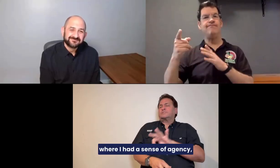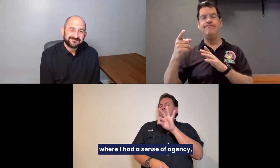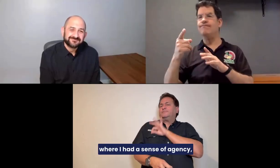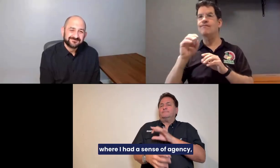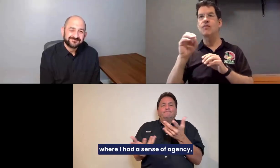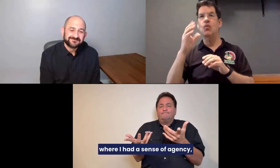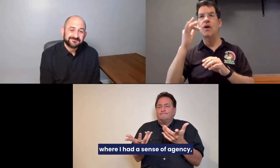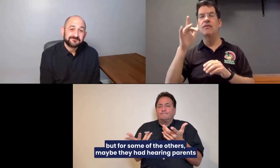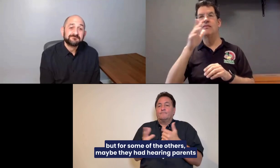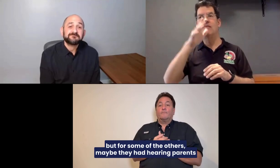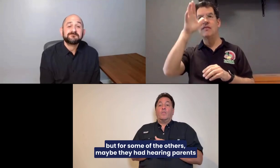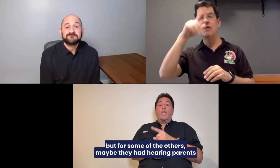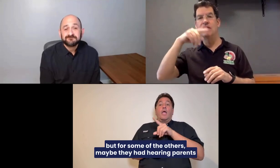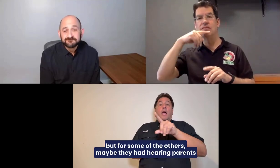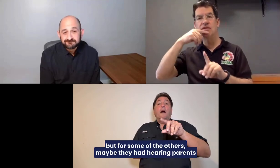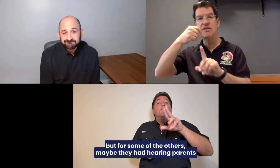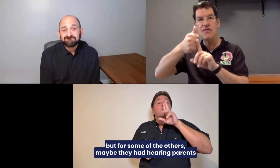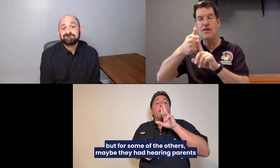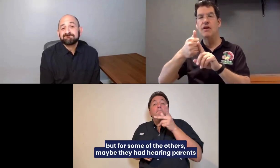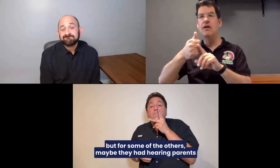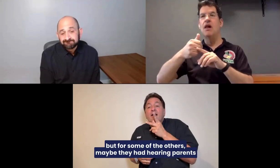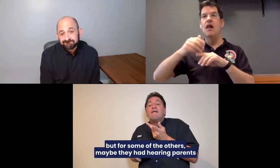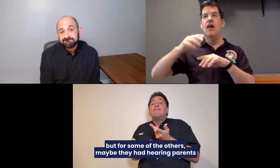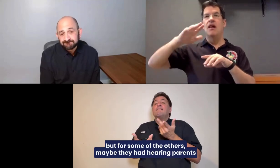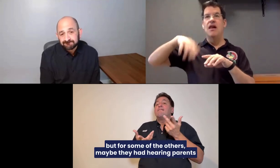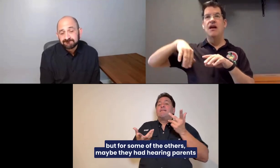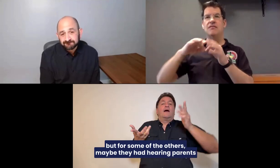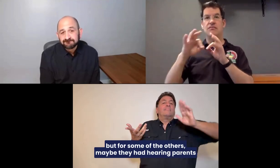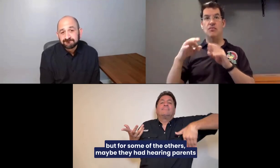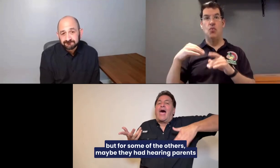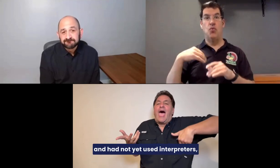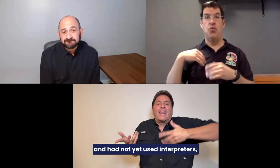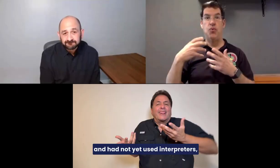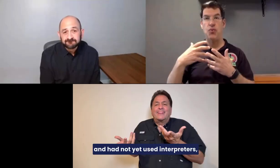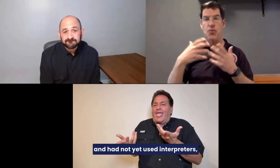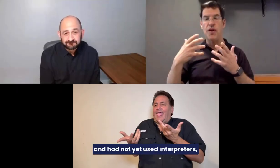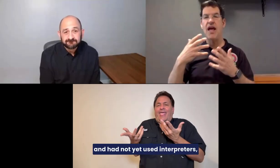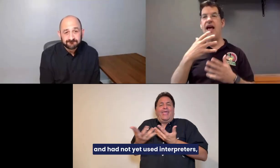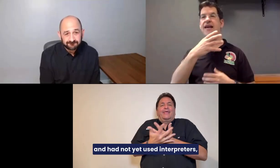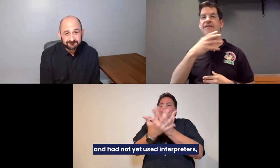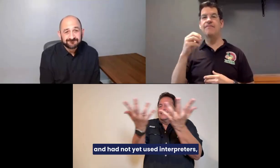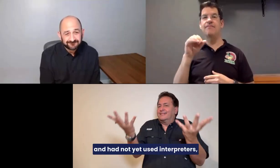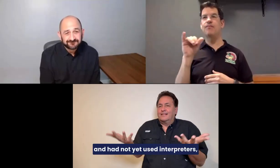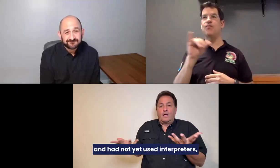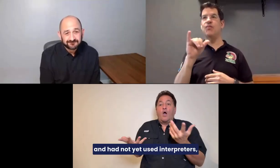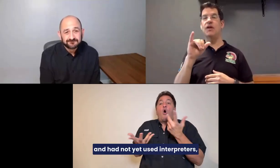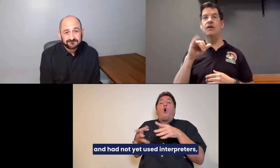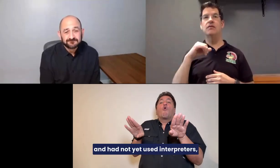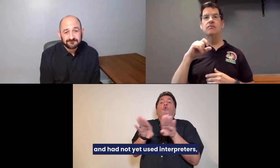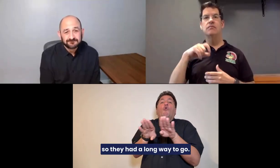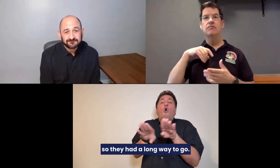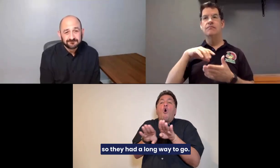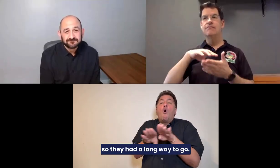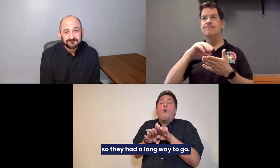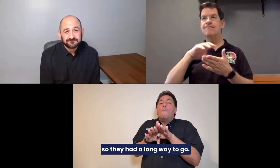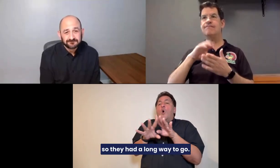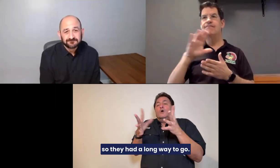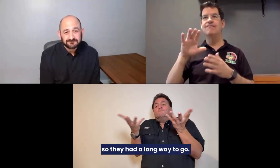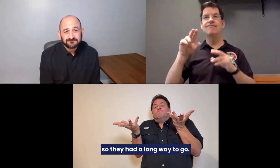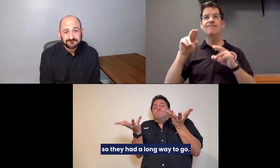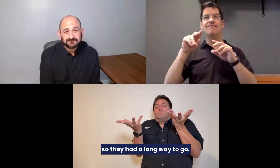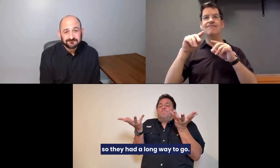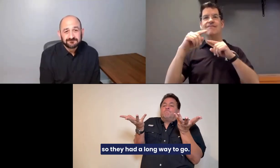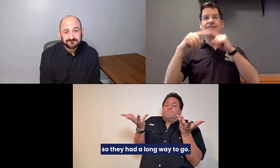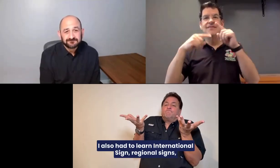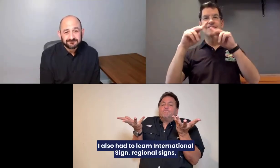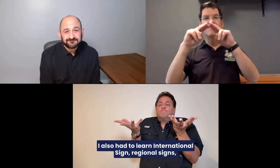agency, but for some of the others, maybe they had hearing parents and had not yet used interpreters. So they had a long way to